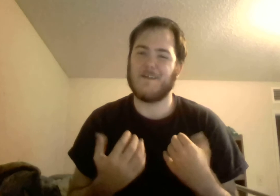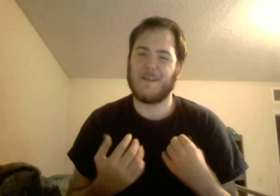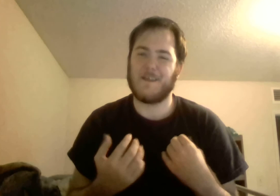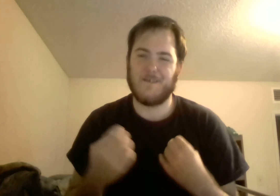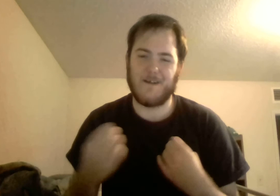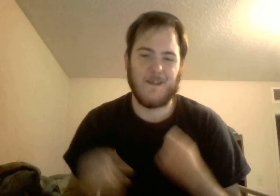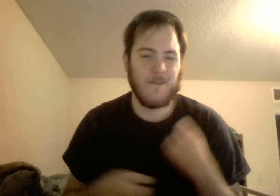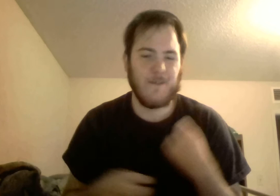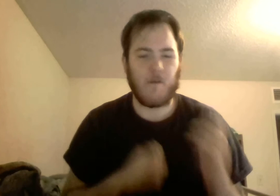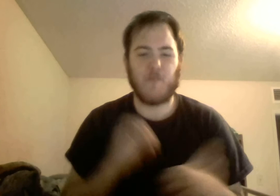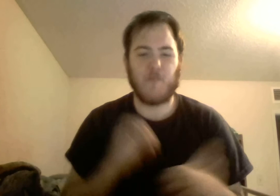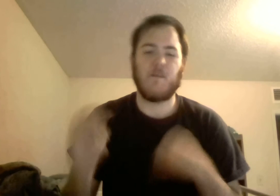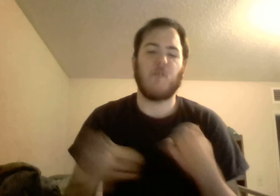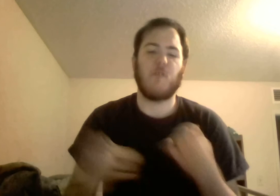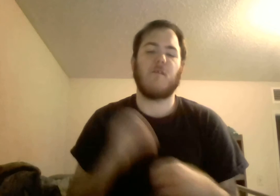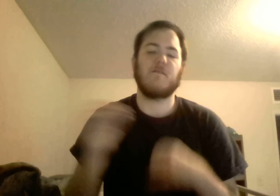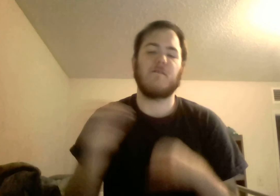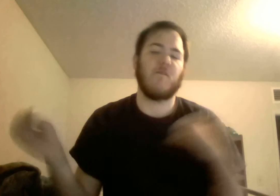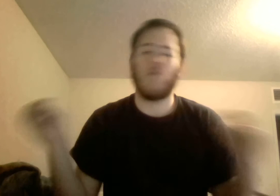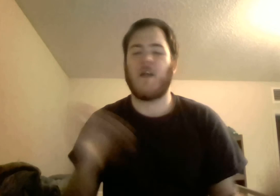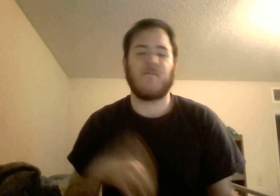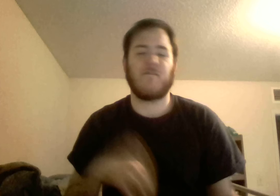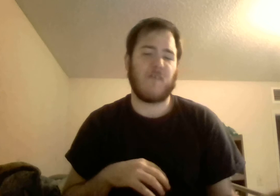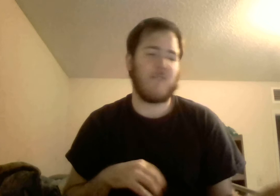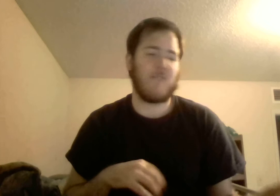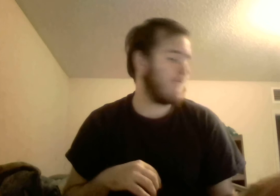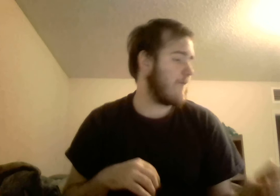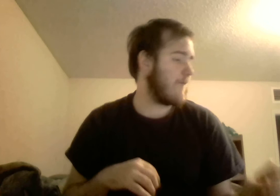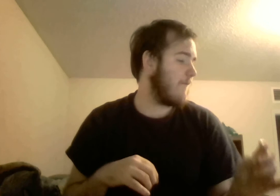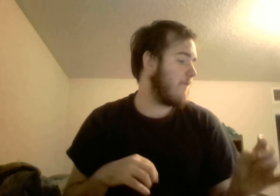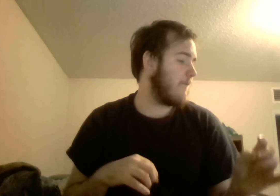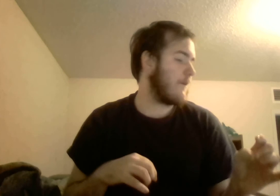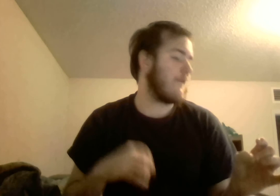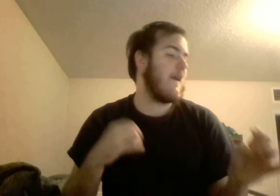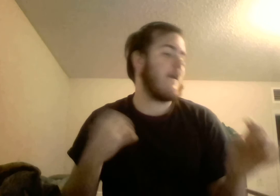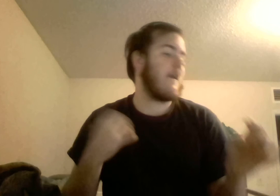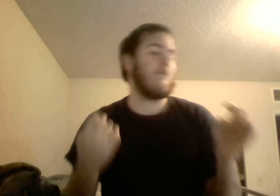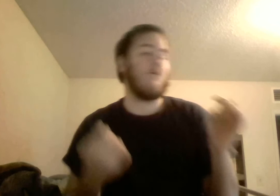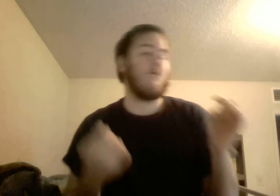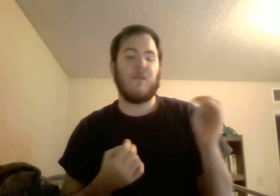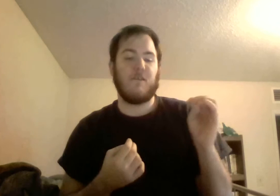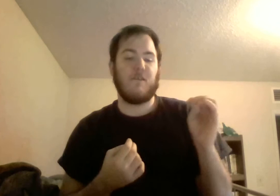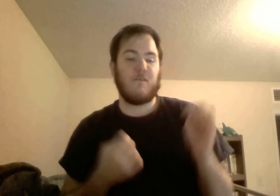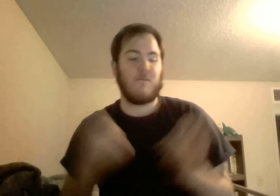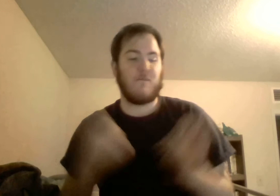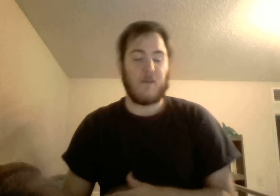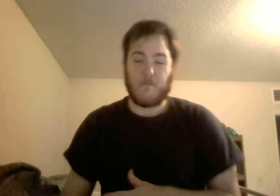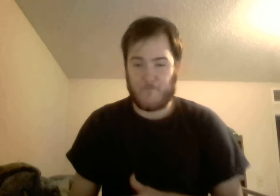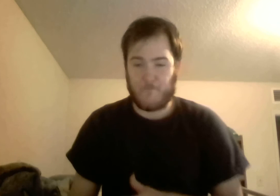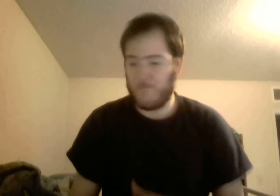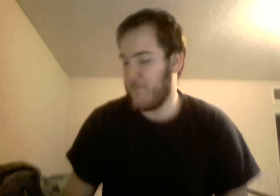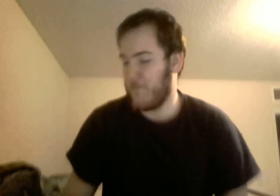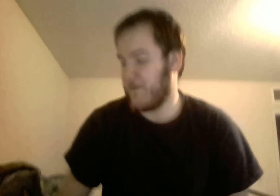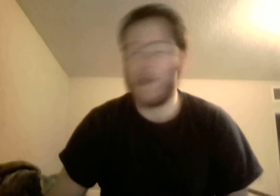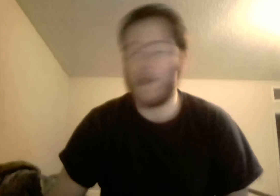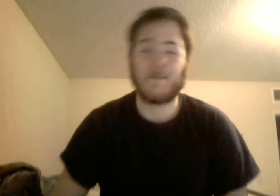Like while I'm doing the other Barbie stuff, it long after that aired, but when you know, just go at that